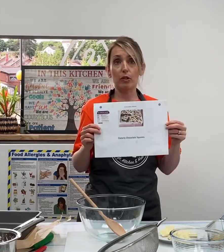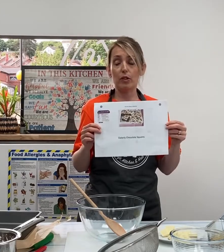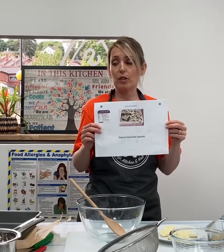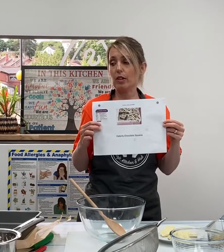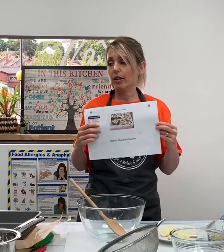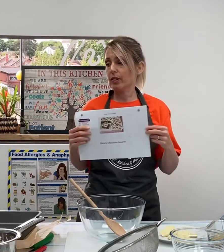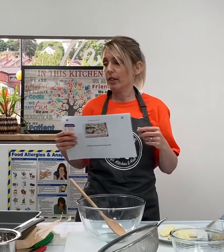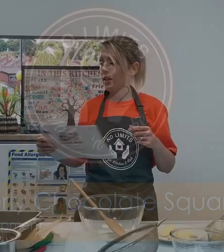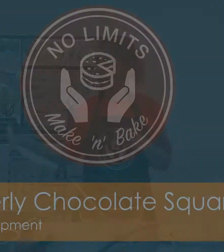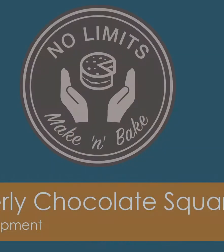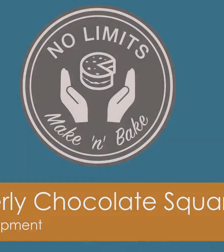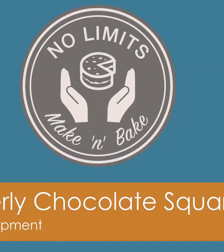box.